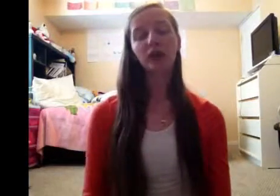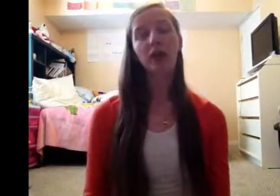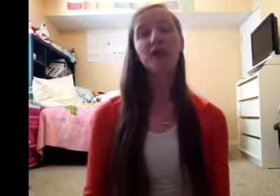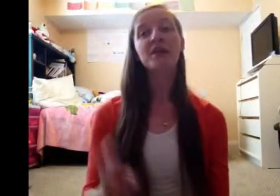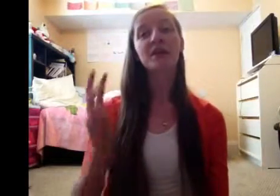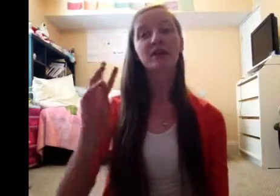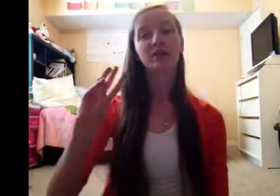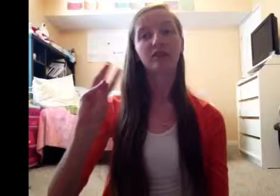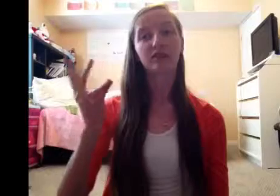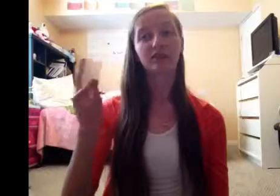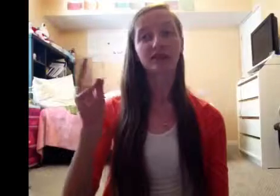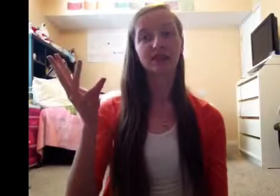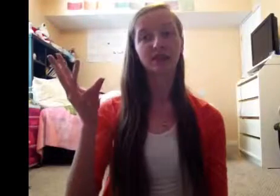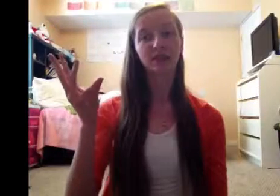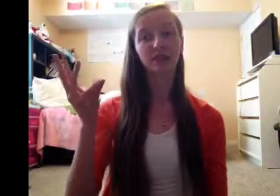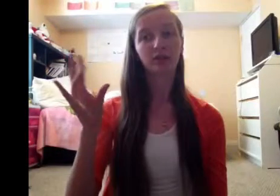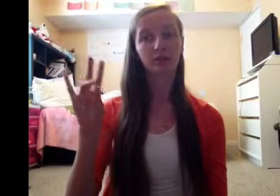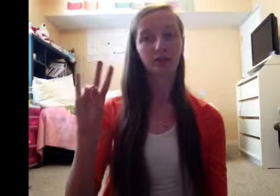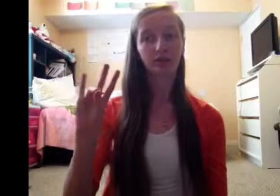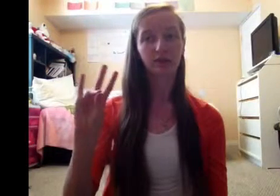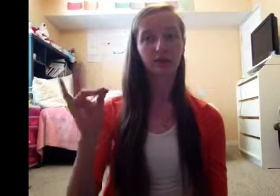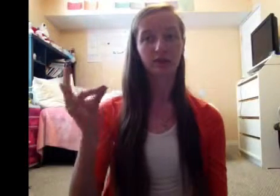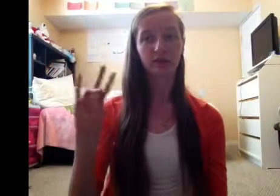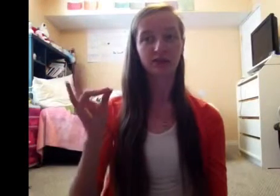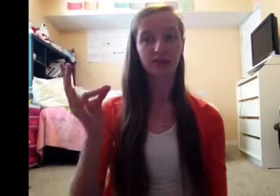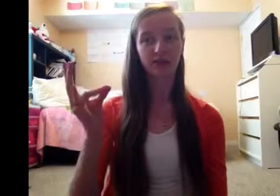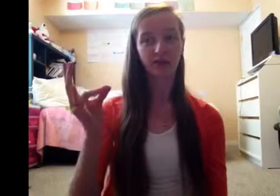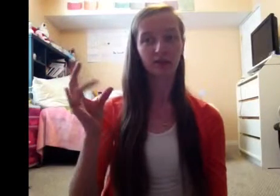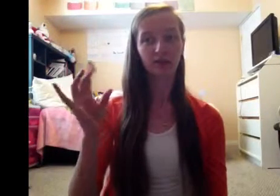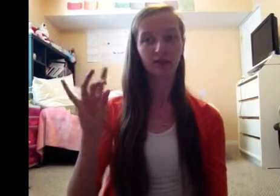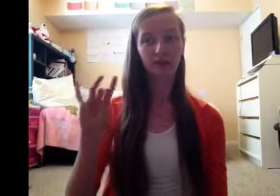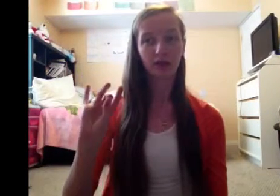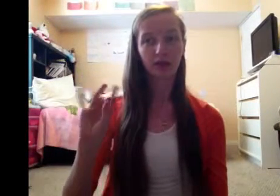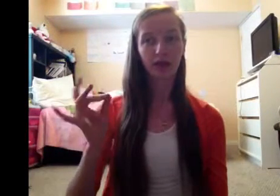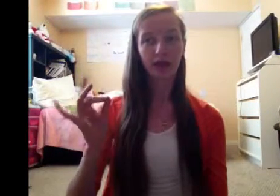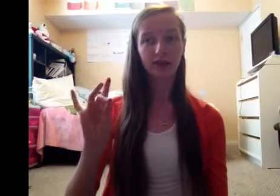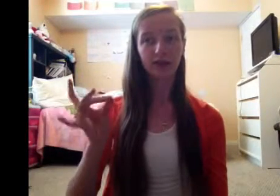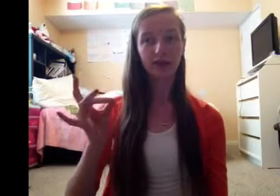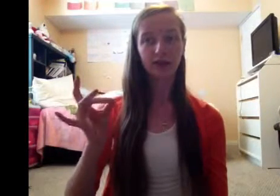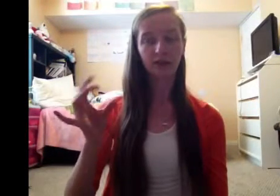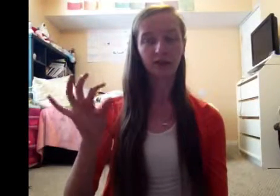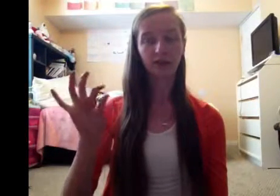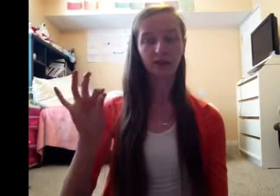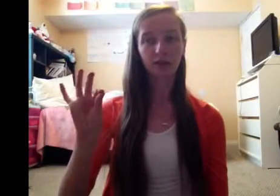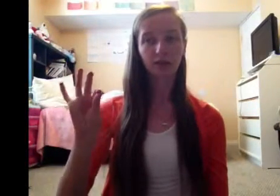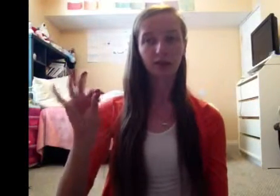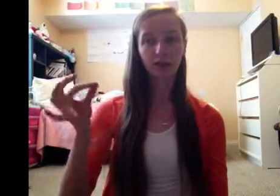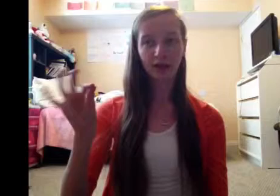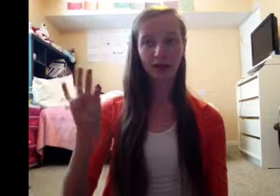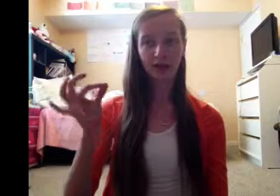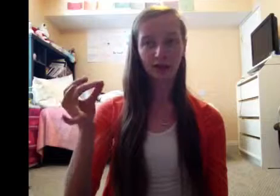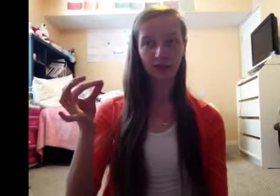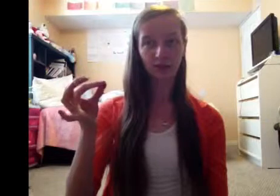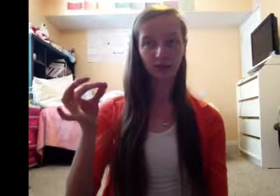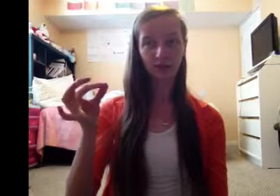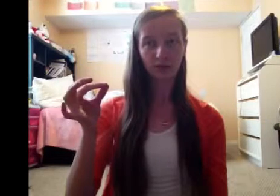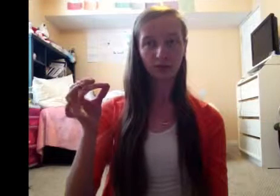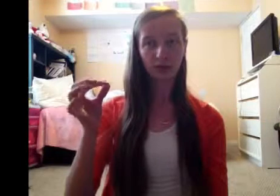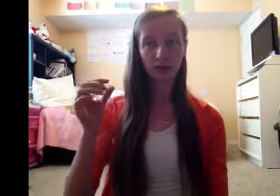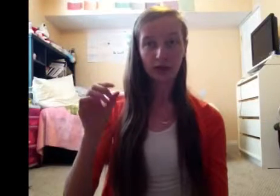And then 16, 17, 18, 19. And